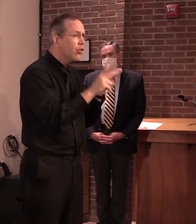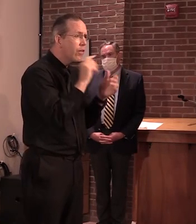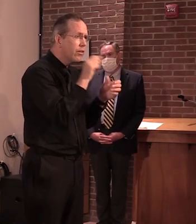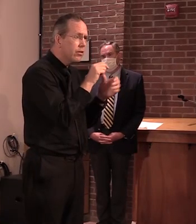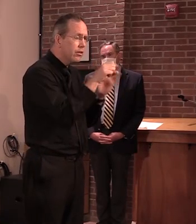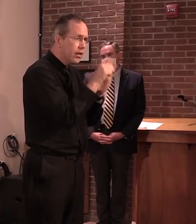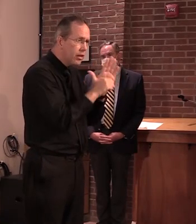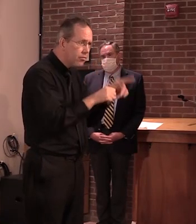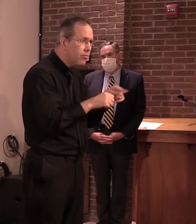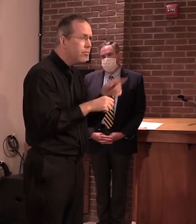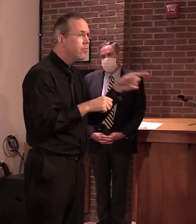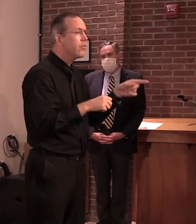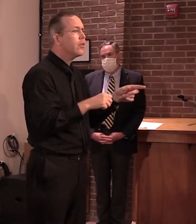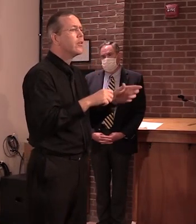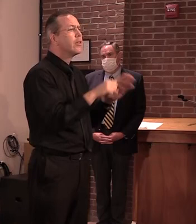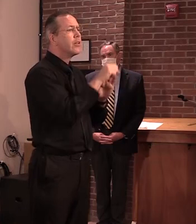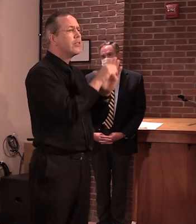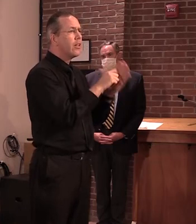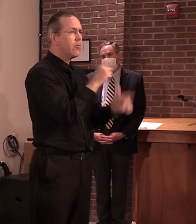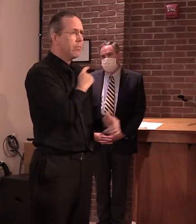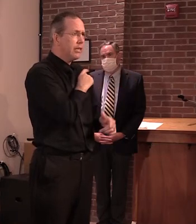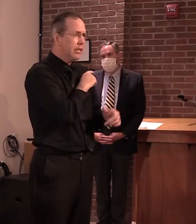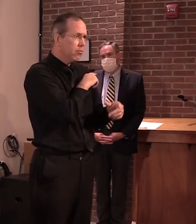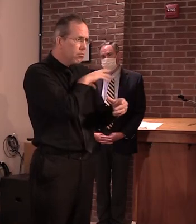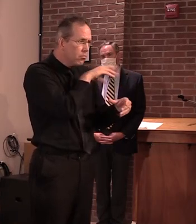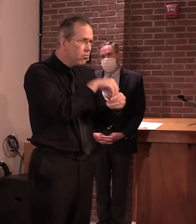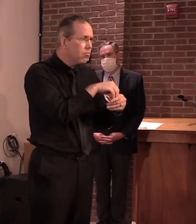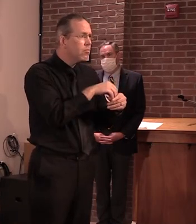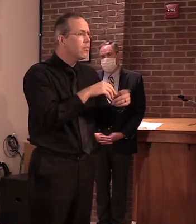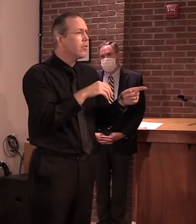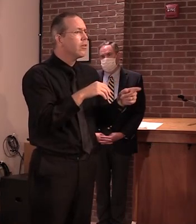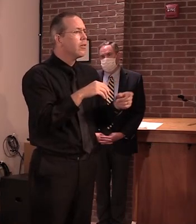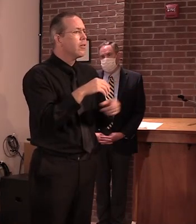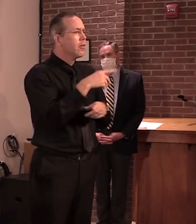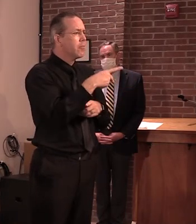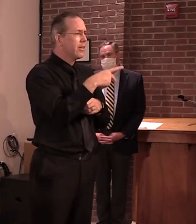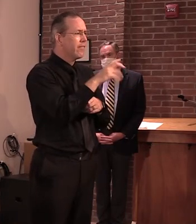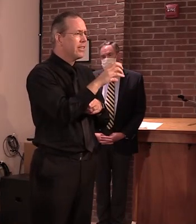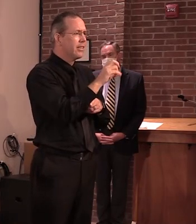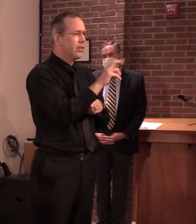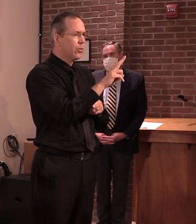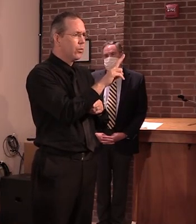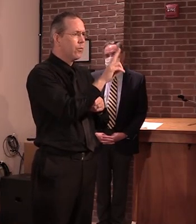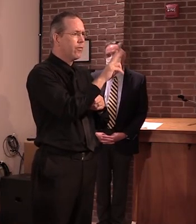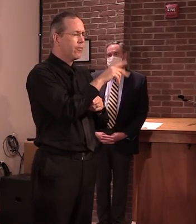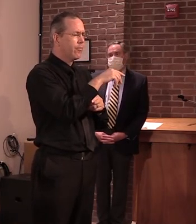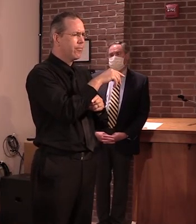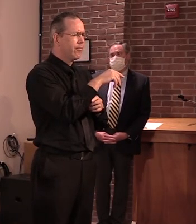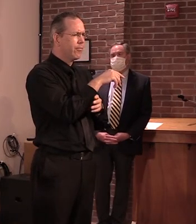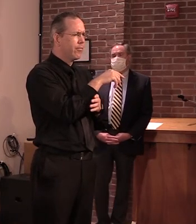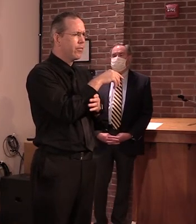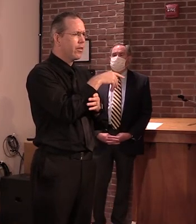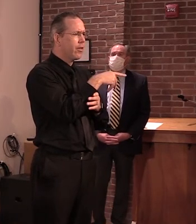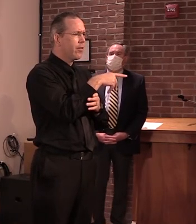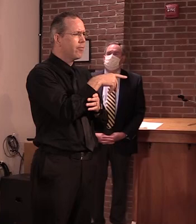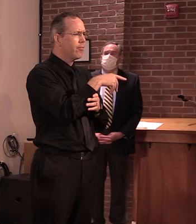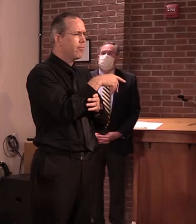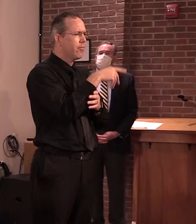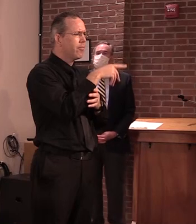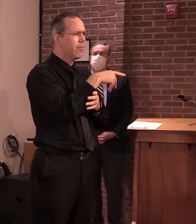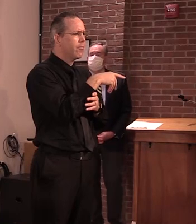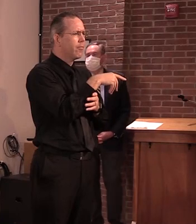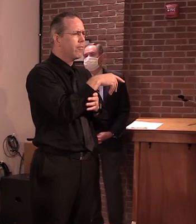Police, and VPQHC, which looks at medical quality on this. I've added a